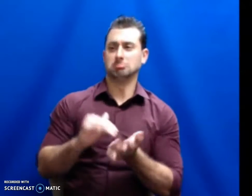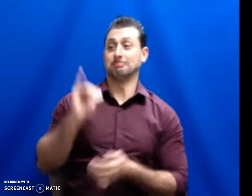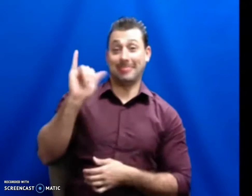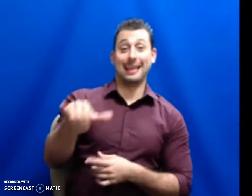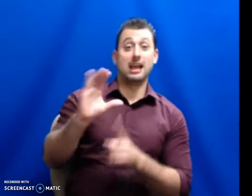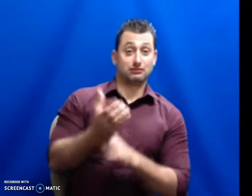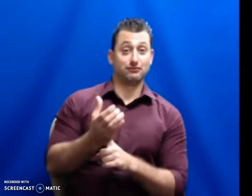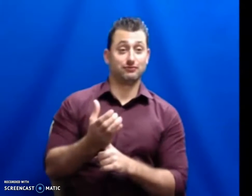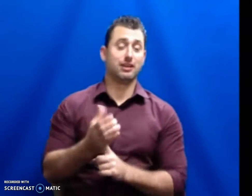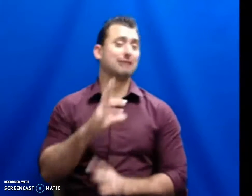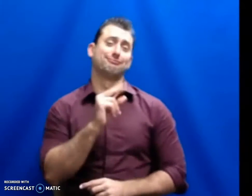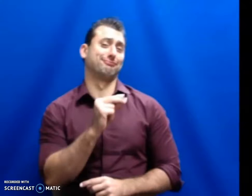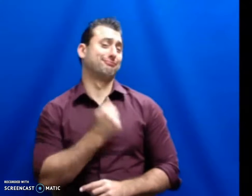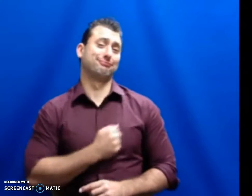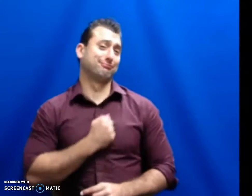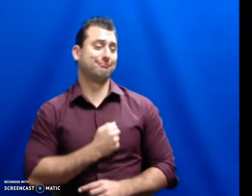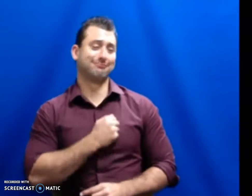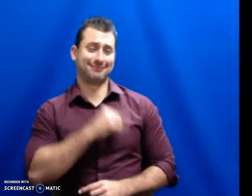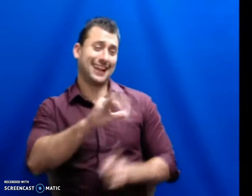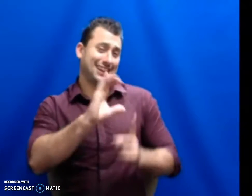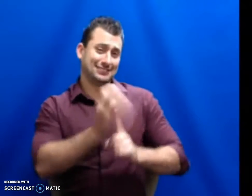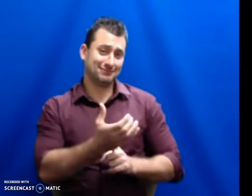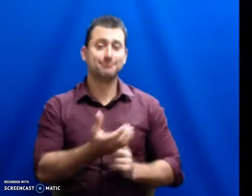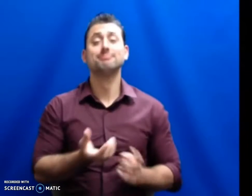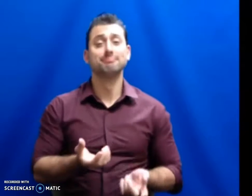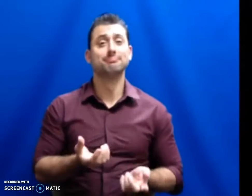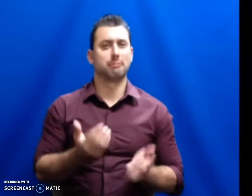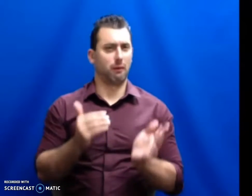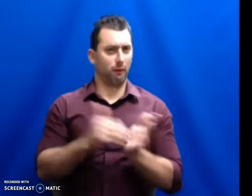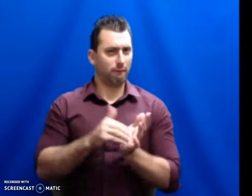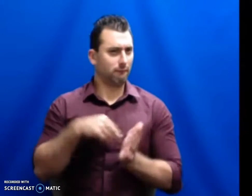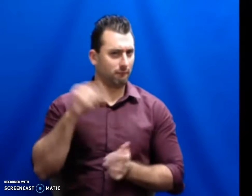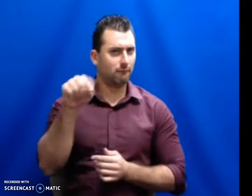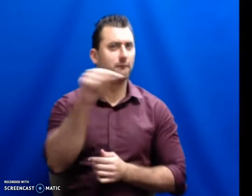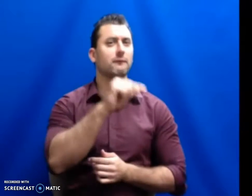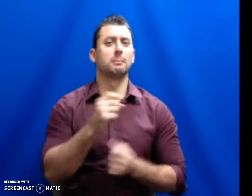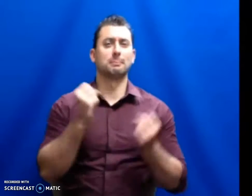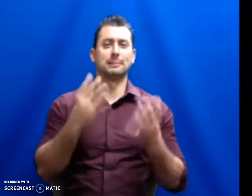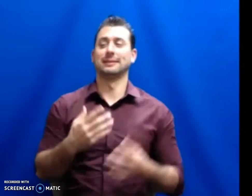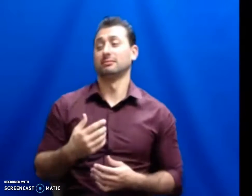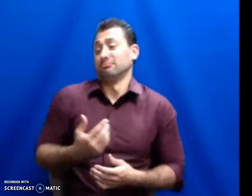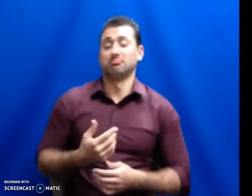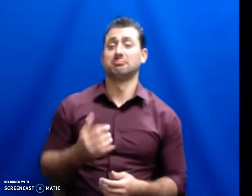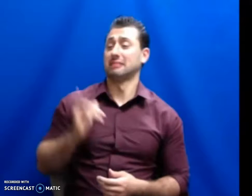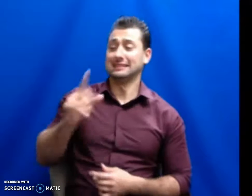I also wanted to add this one that does have that they're not excuses. You can't say, oh, I can't do that because it's not part of my